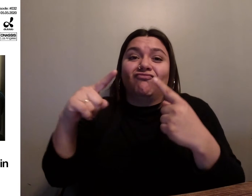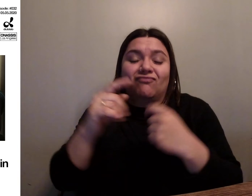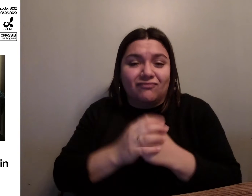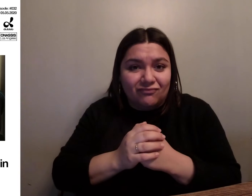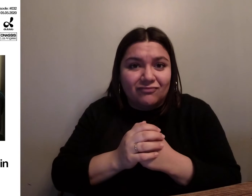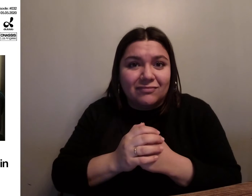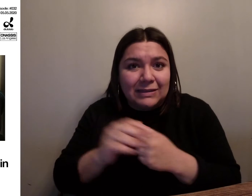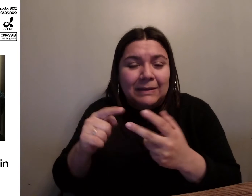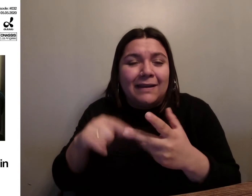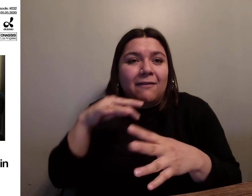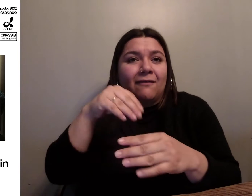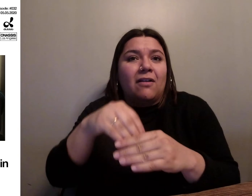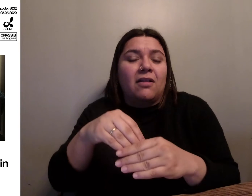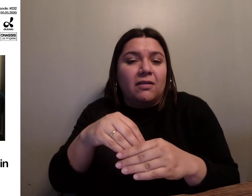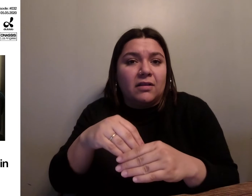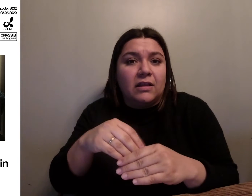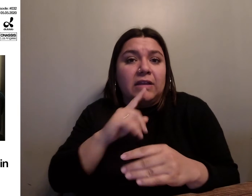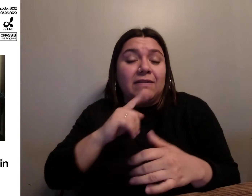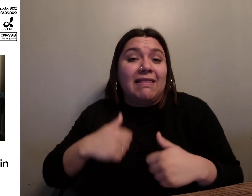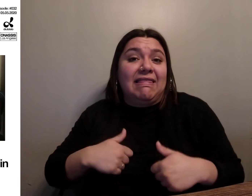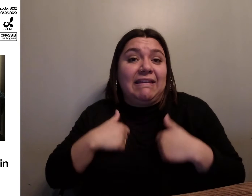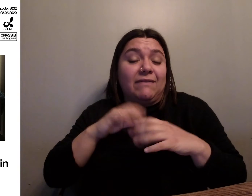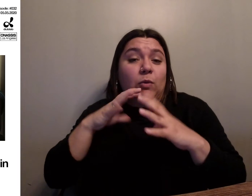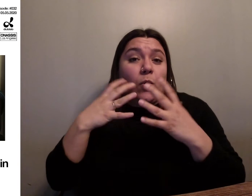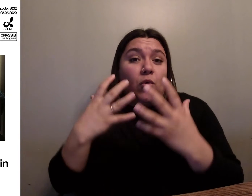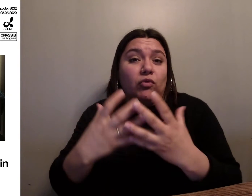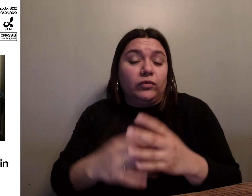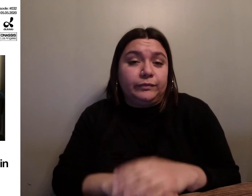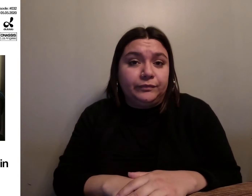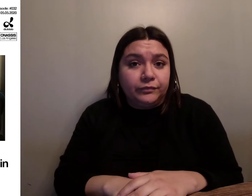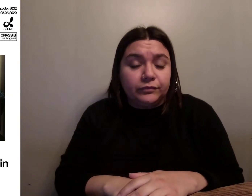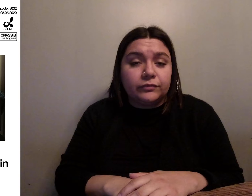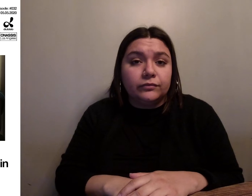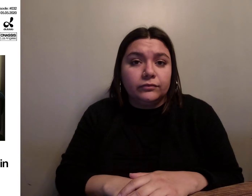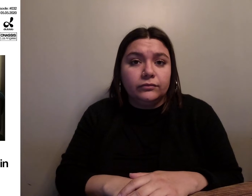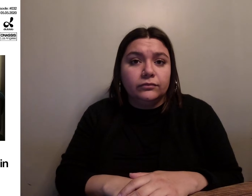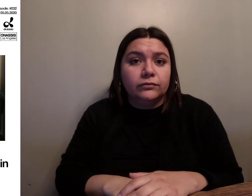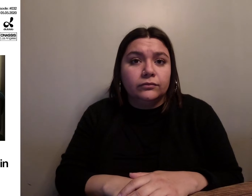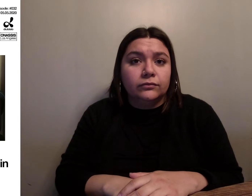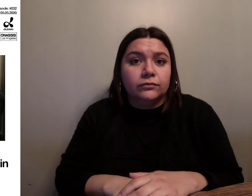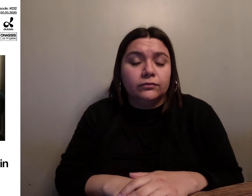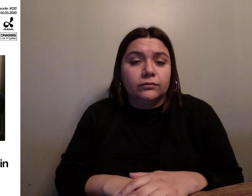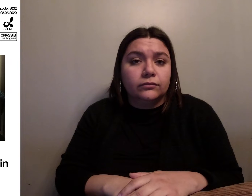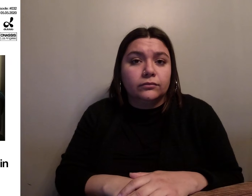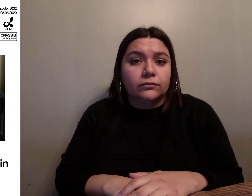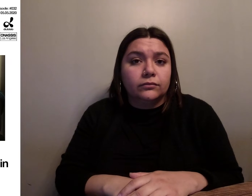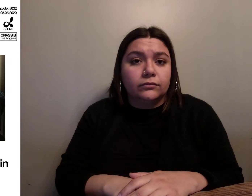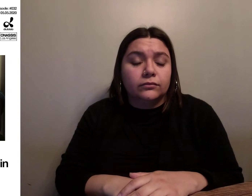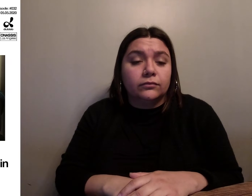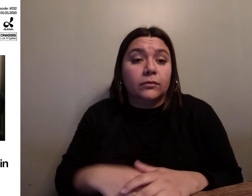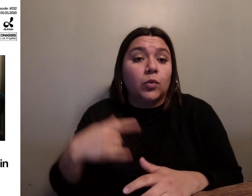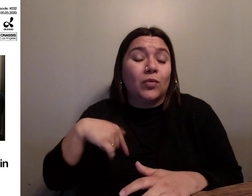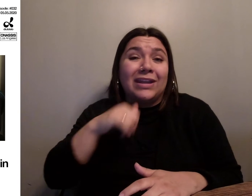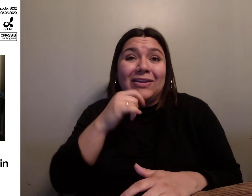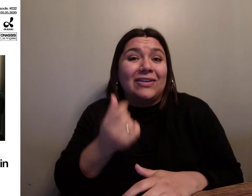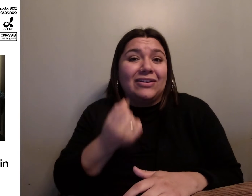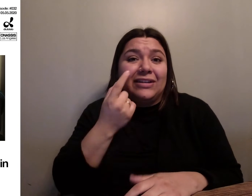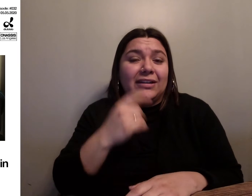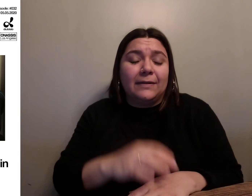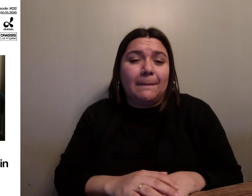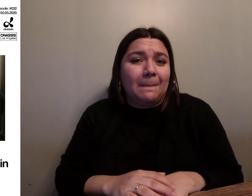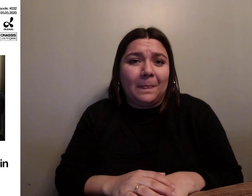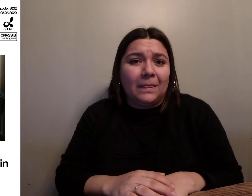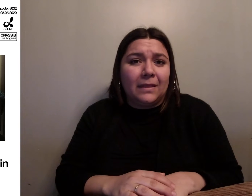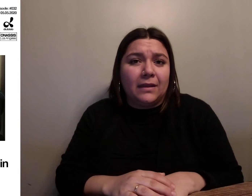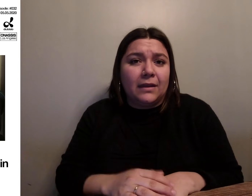we just don't get it, and I'm astonished at that. It's like Pico Iyer. You